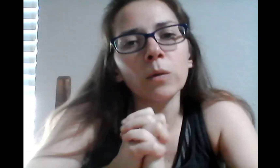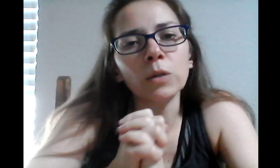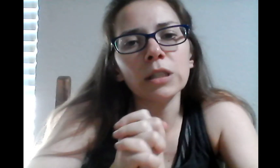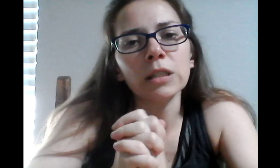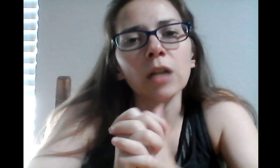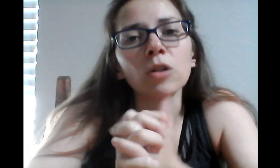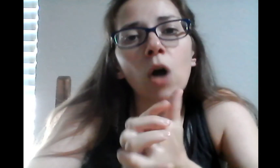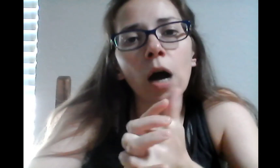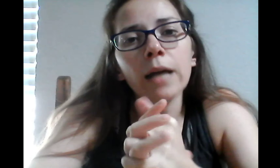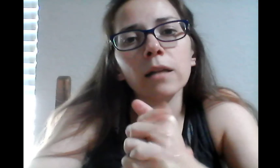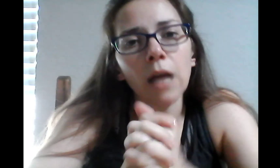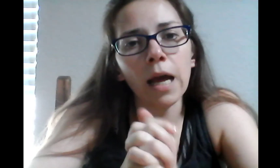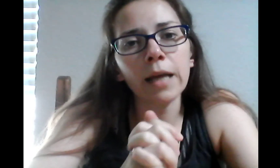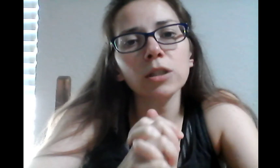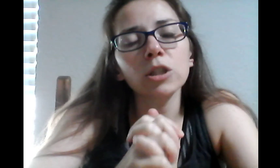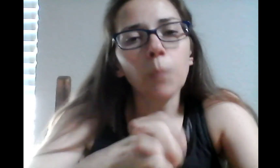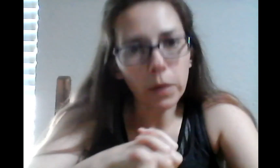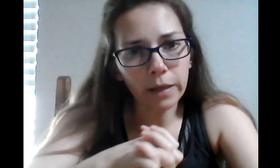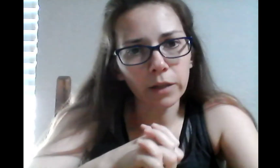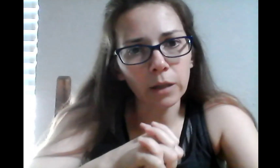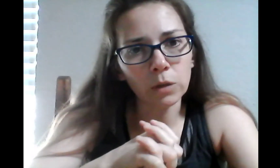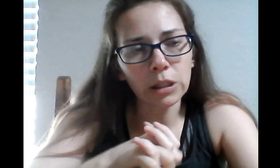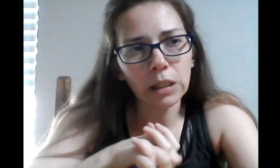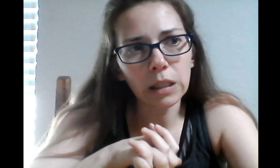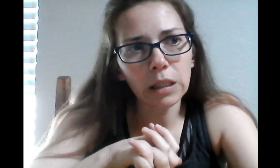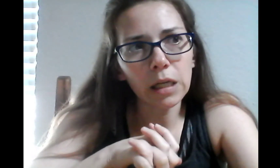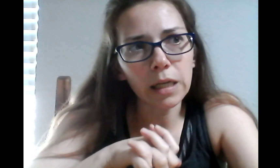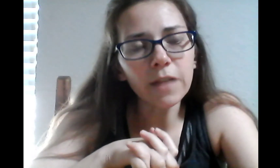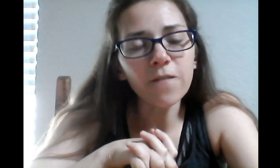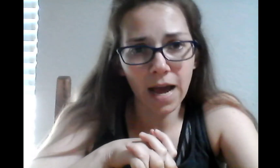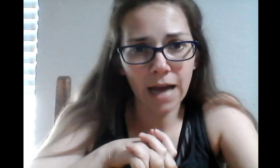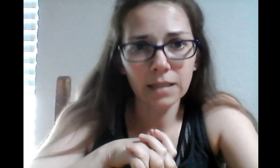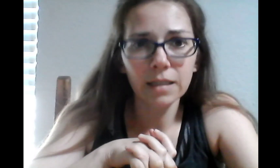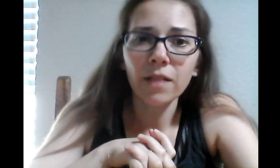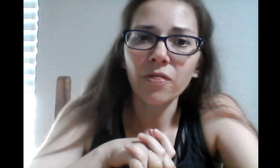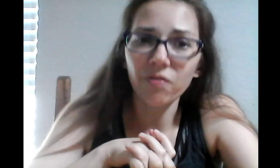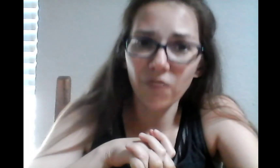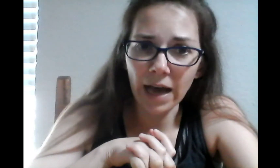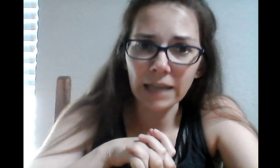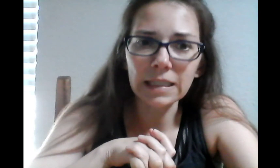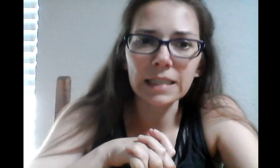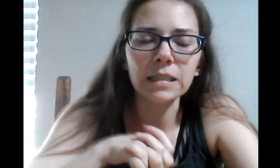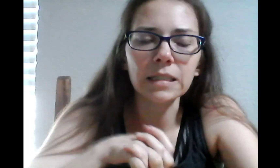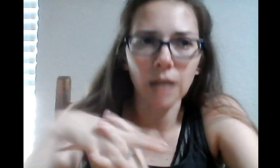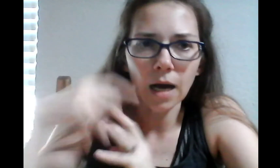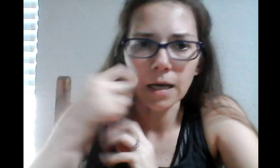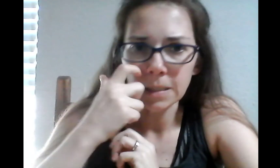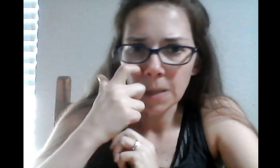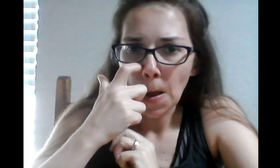Language is a lot like spoken language in the fact that it does